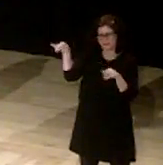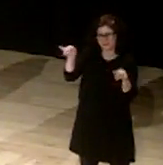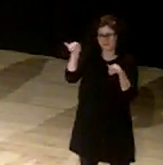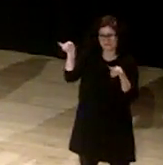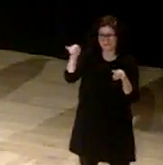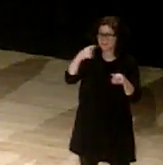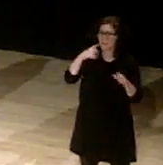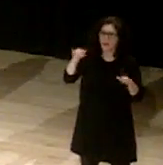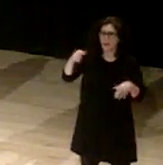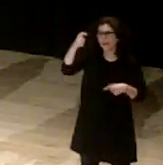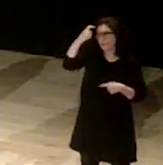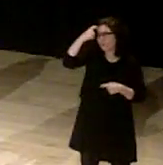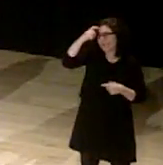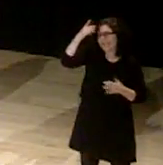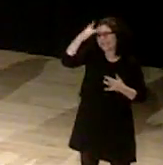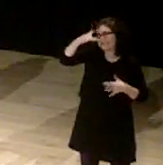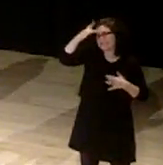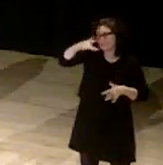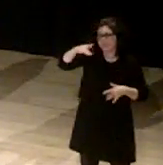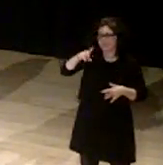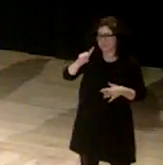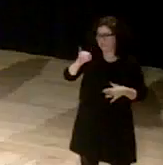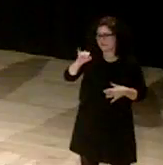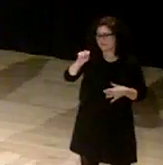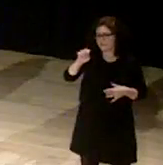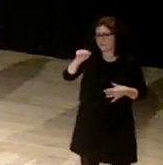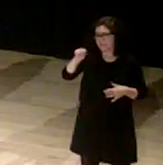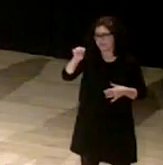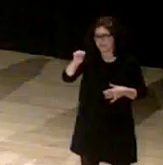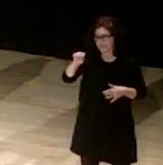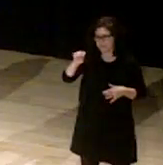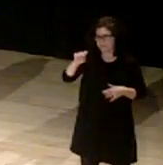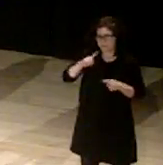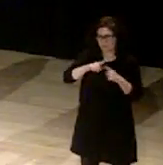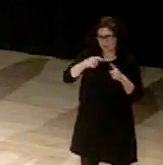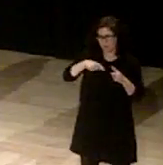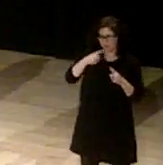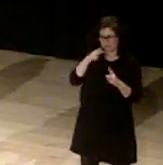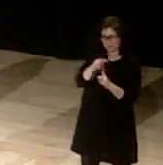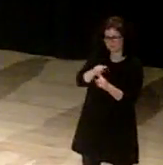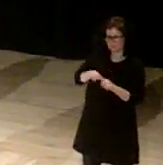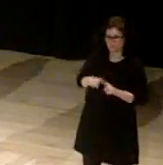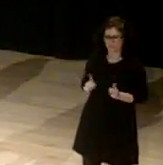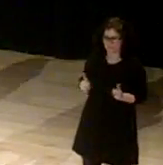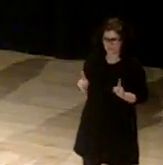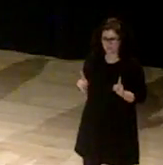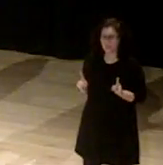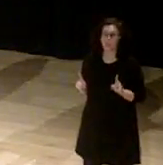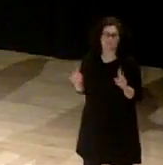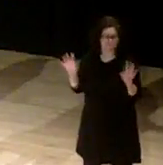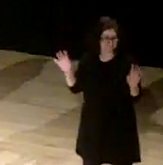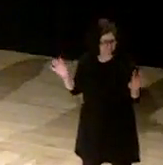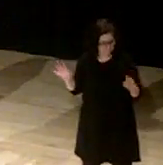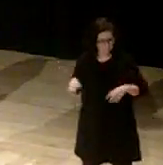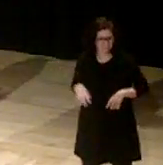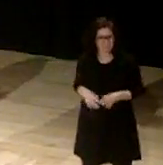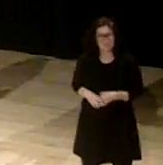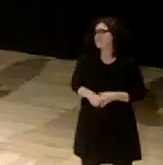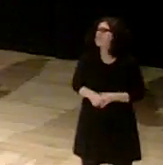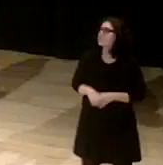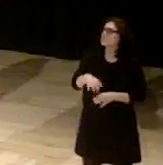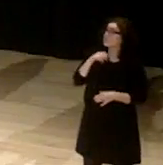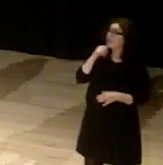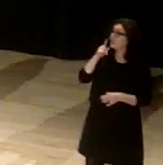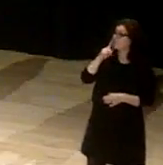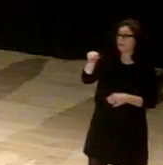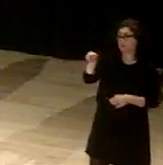mental illness is a brain disease, you know, and we have some other ideas about it. Now, I don't know if you've ever tried